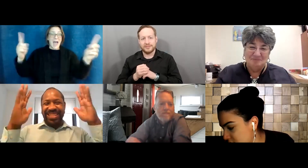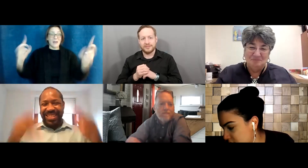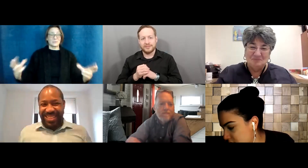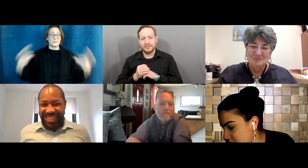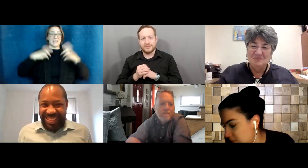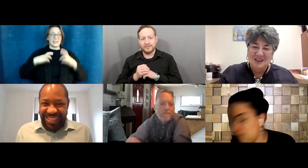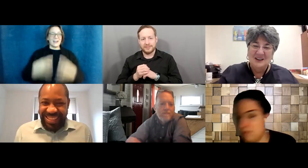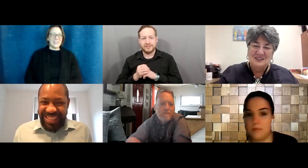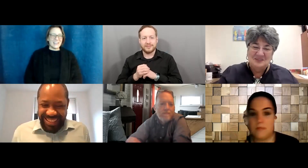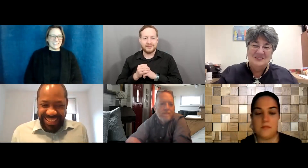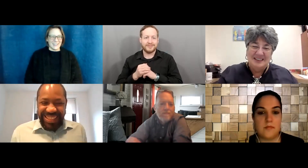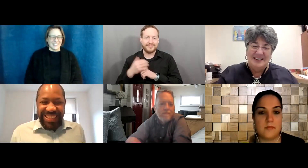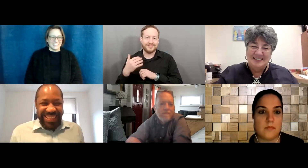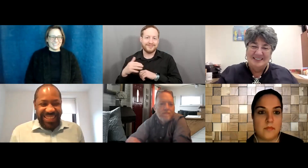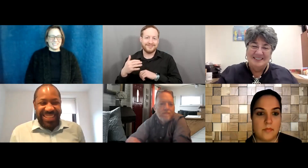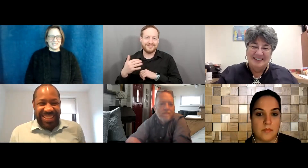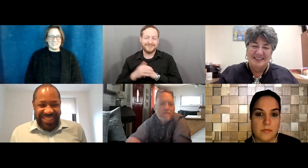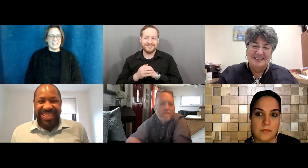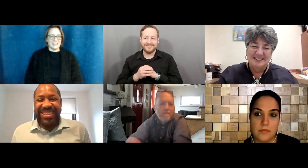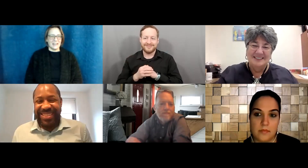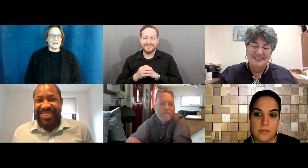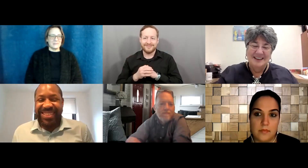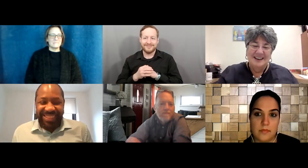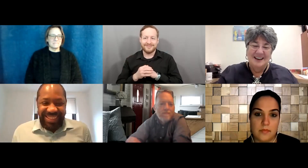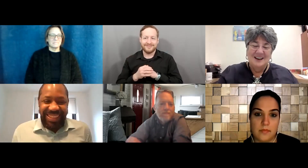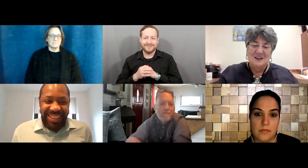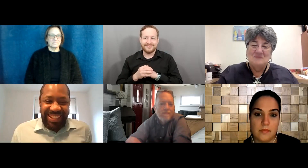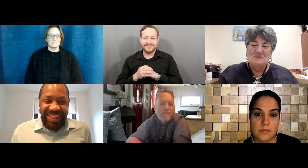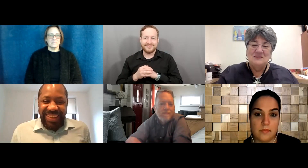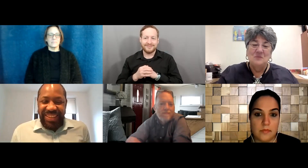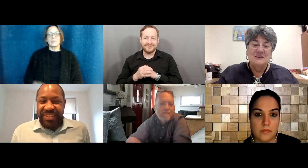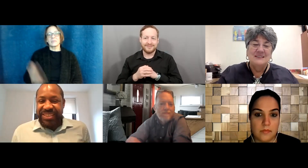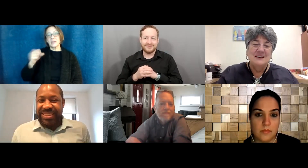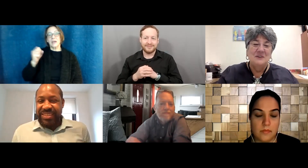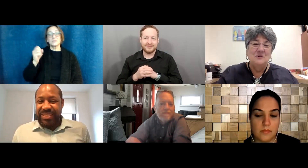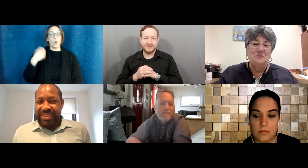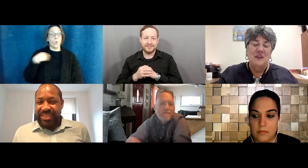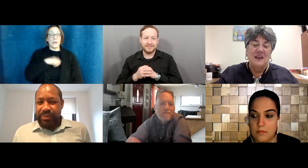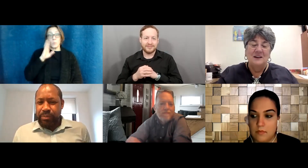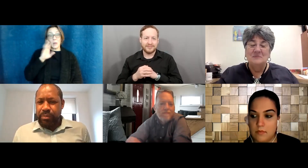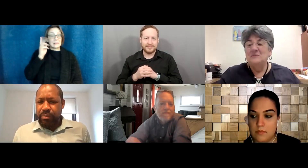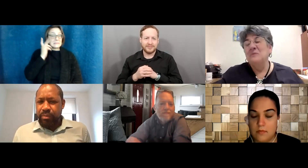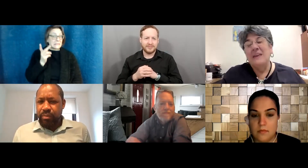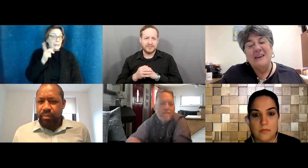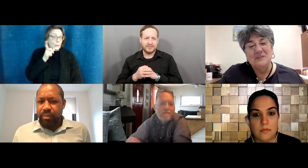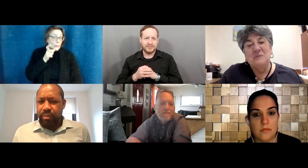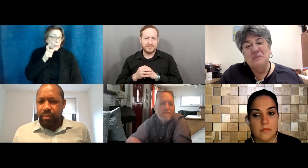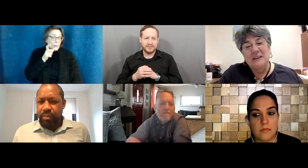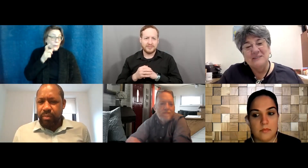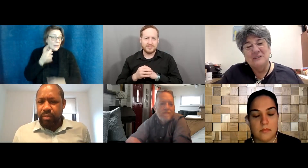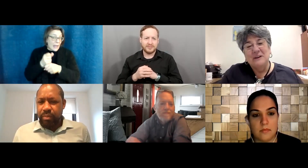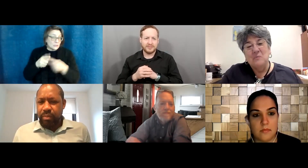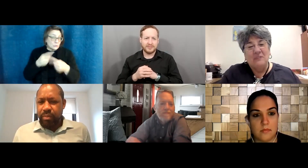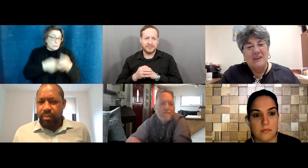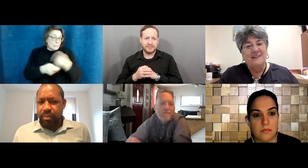think. Oh, that's nice. Yeah. That's great. Yeah. So we'll see who they get to